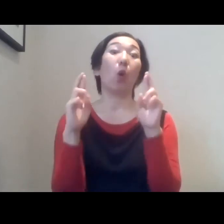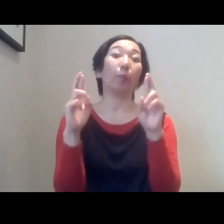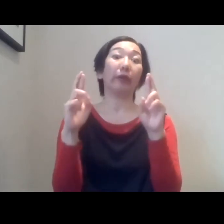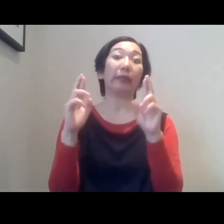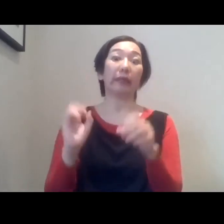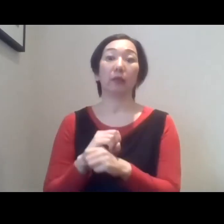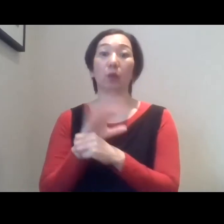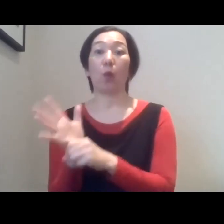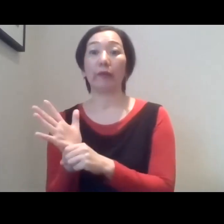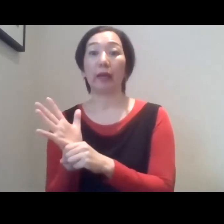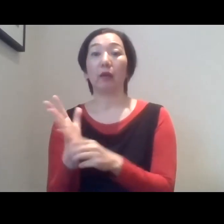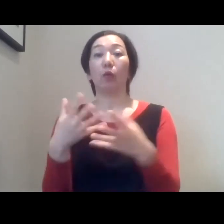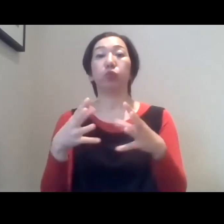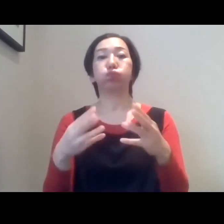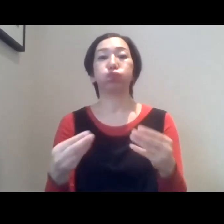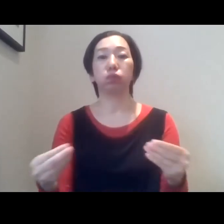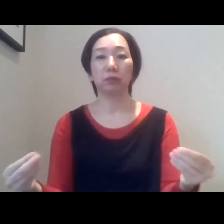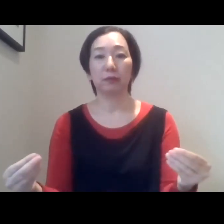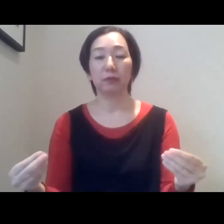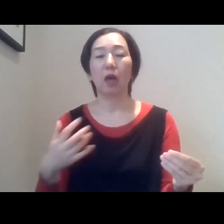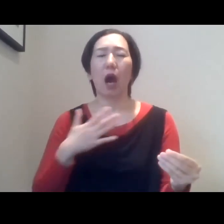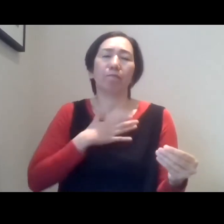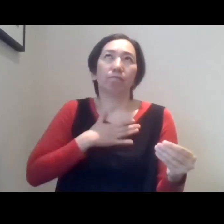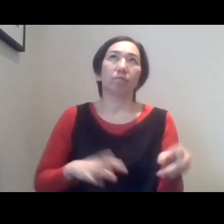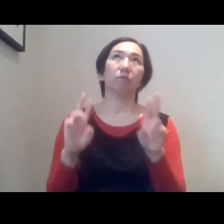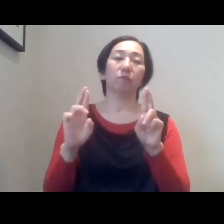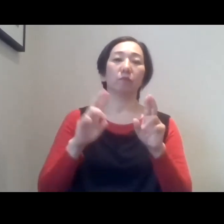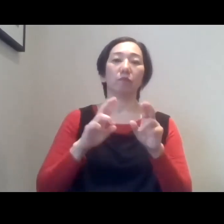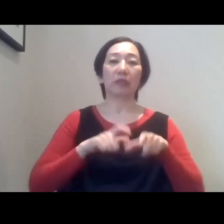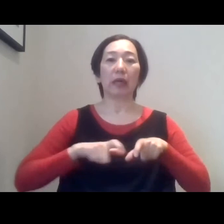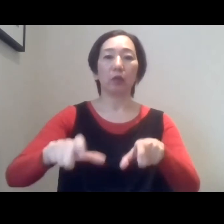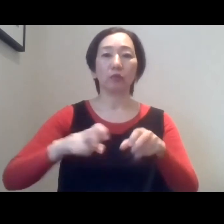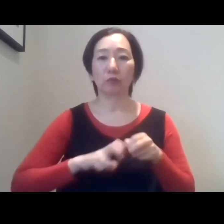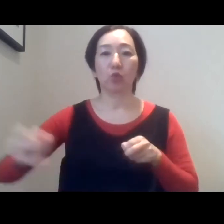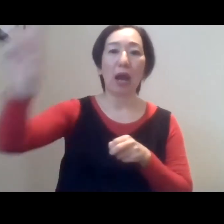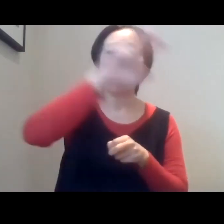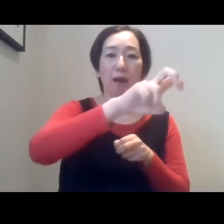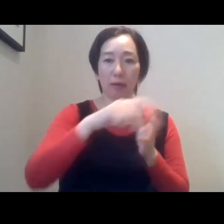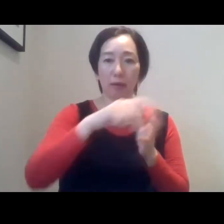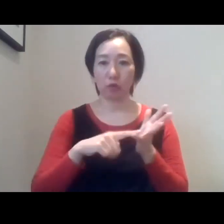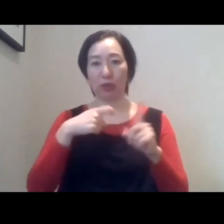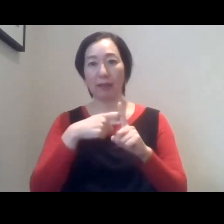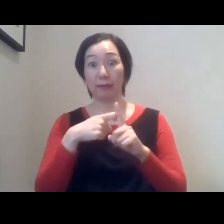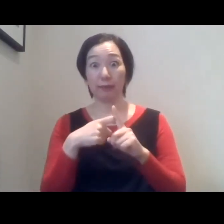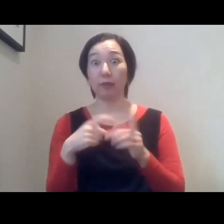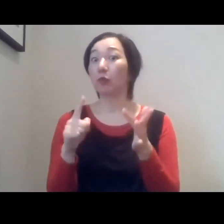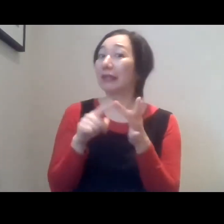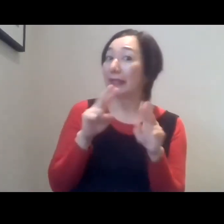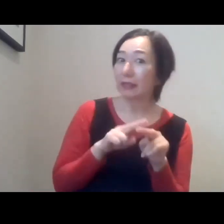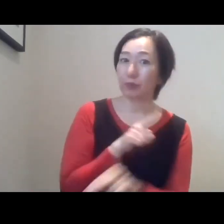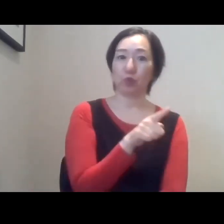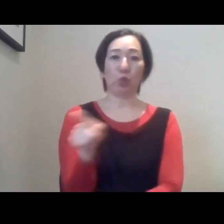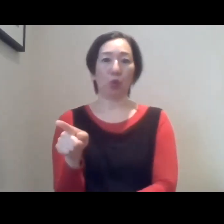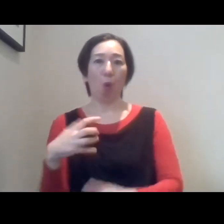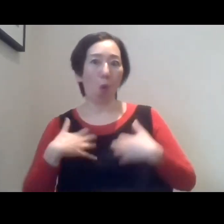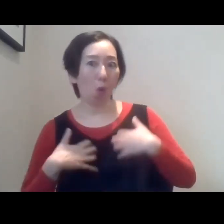unfortunately COVID-19 locked us down, and the tour had to stop. But what I'm really hoping is that once we move past this, I'll be